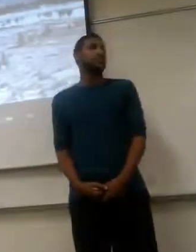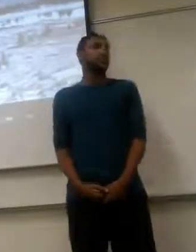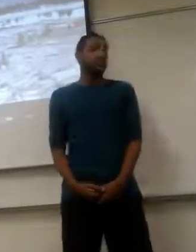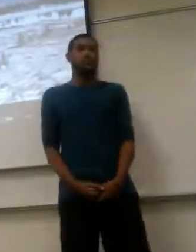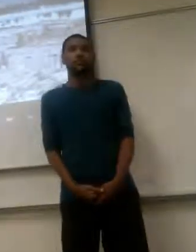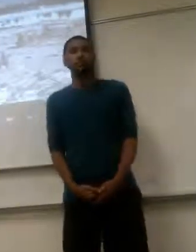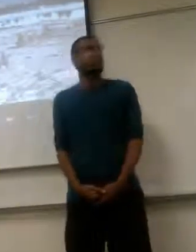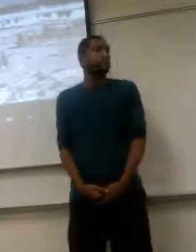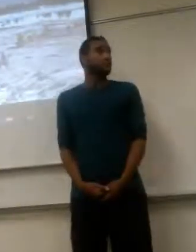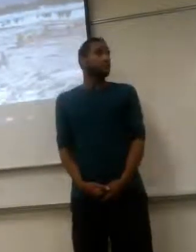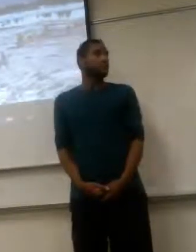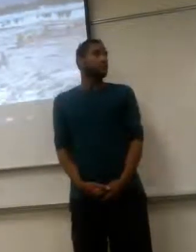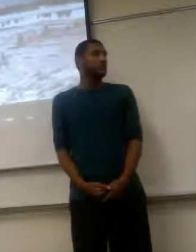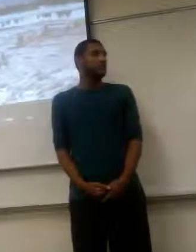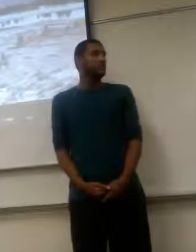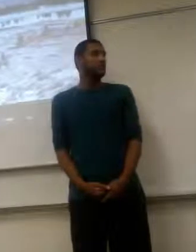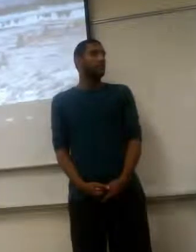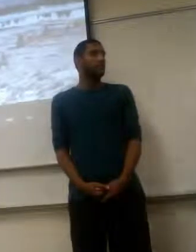Times Freeland.